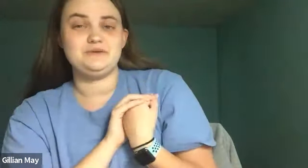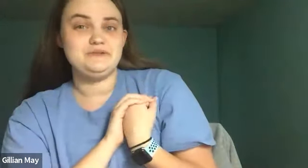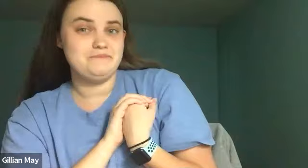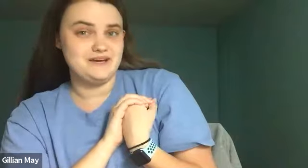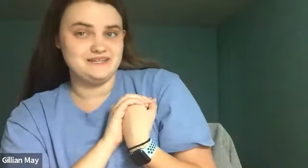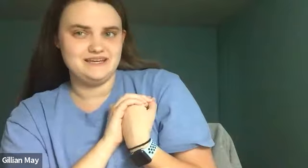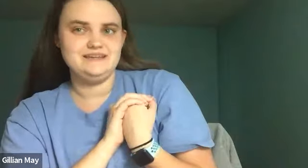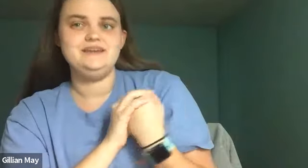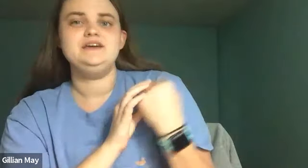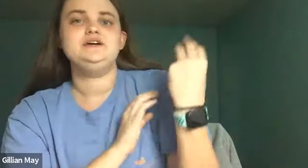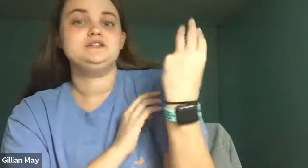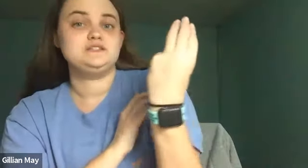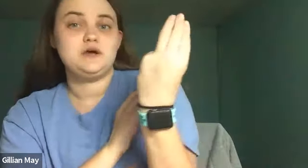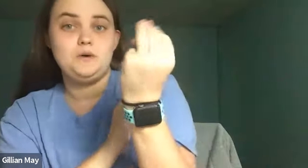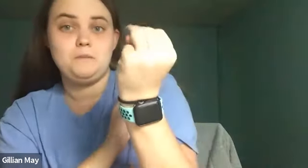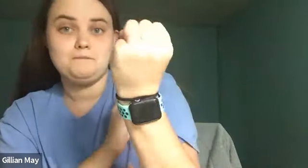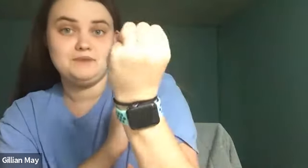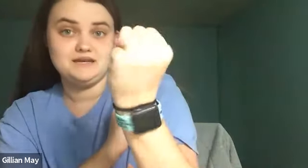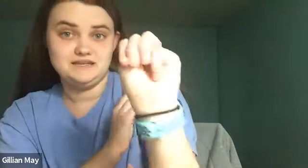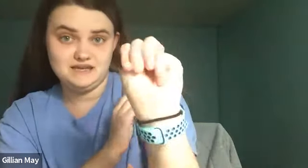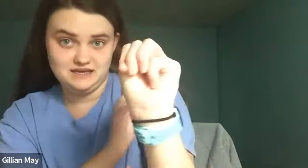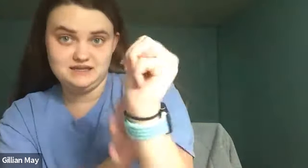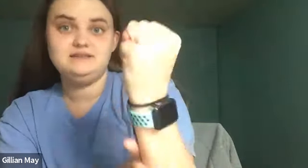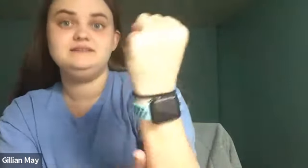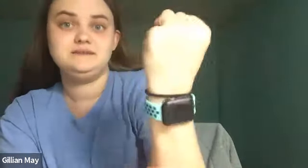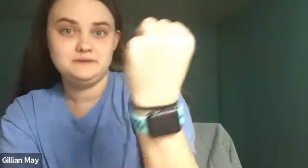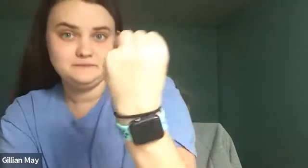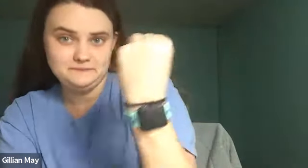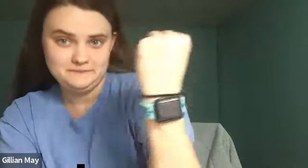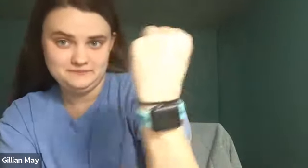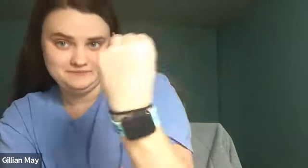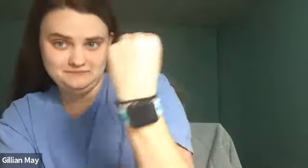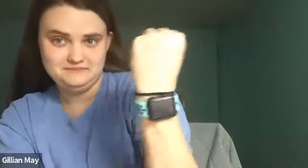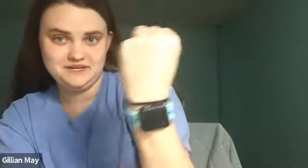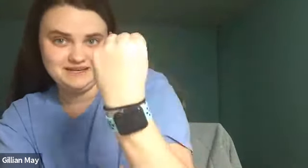with Monday. So Monday,